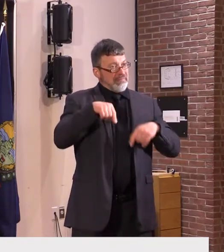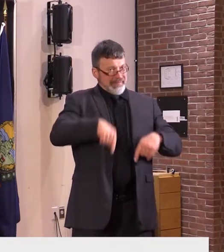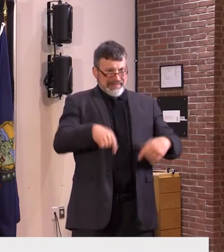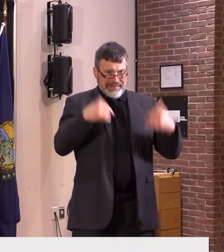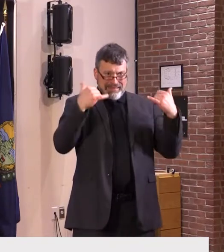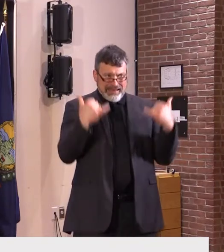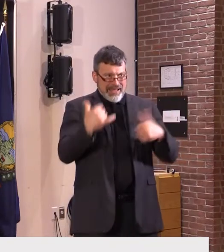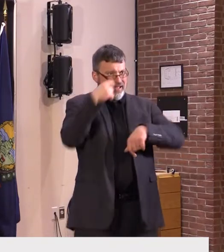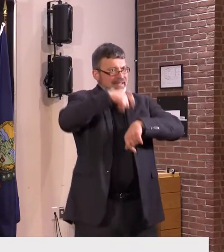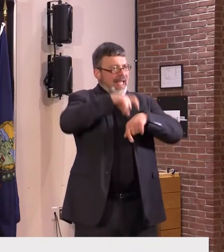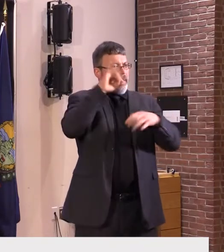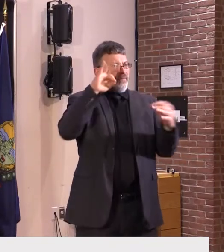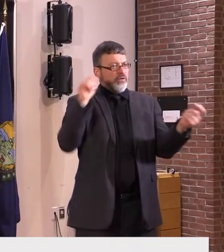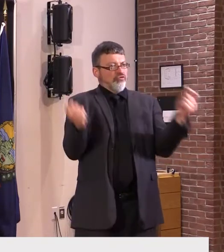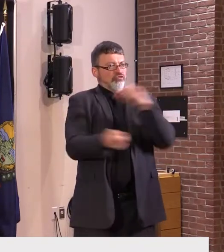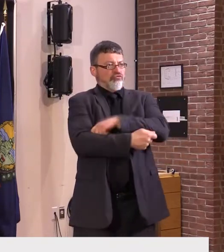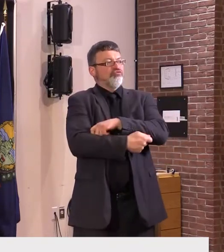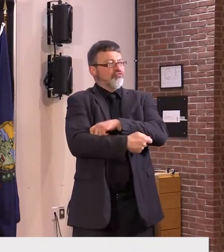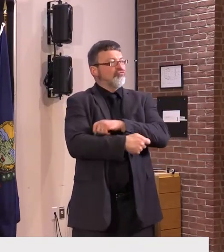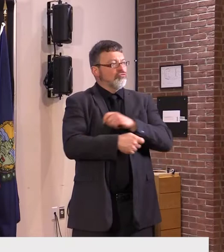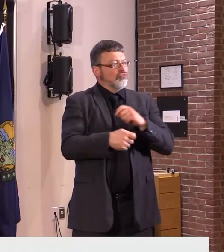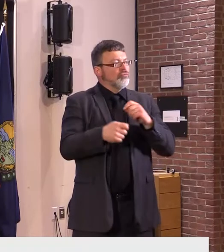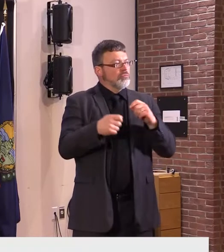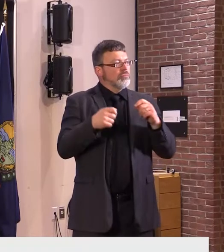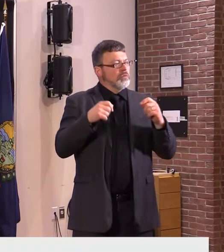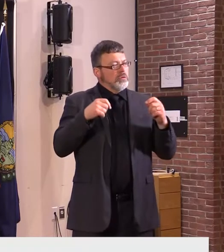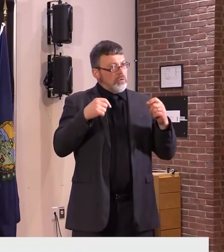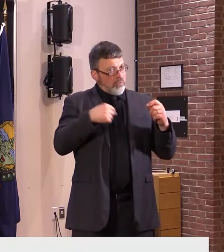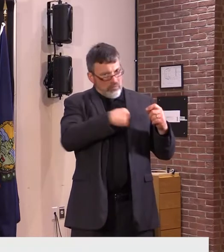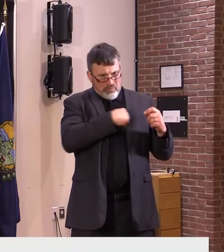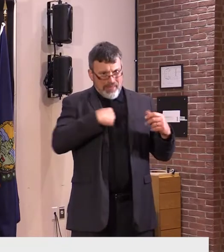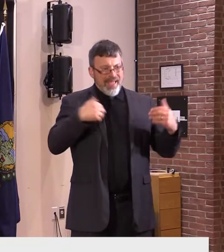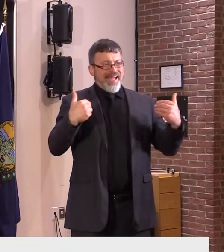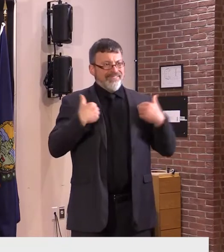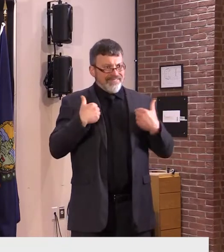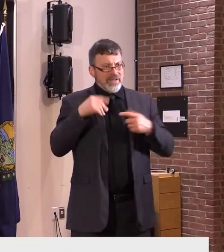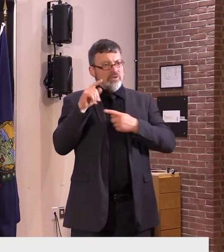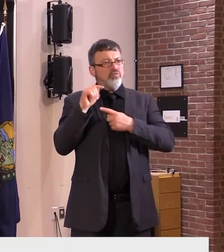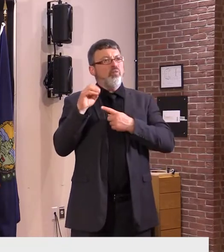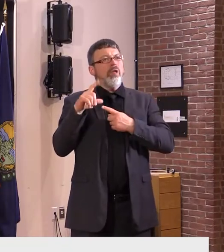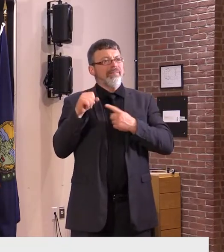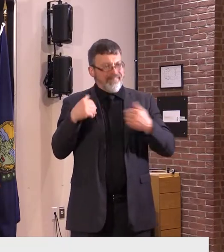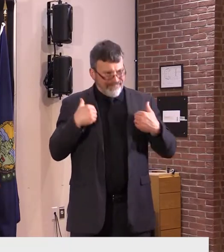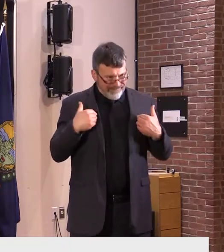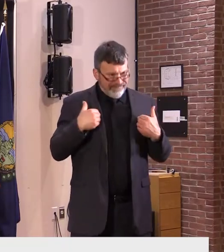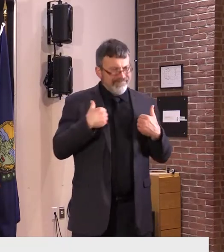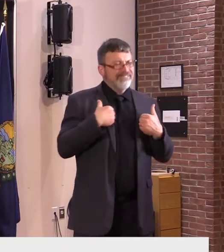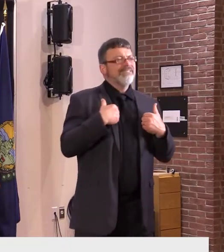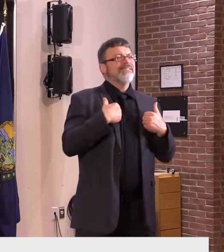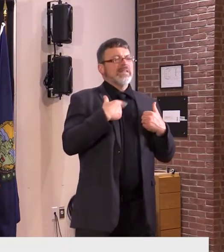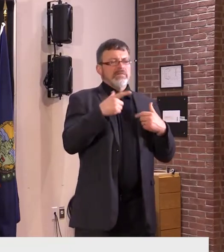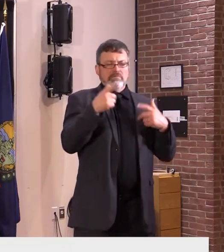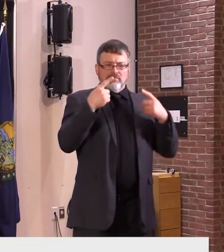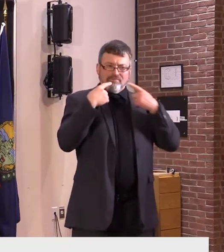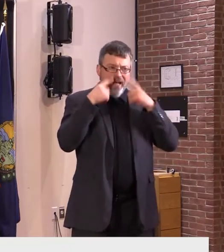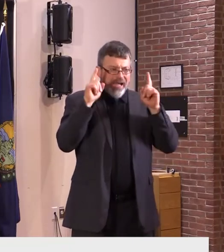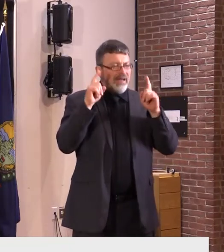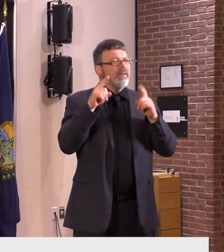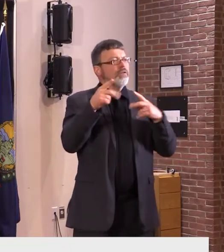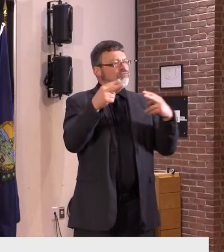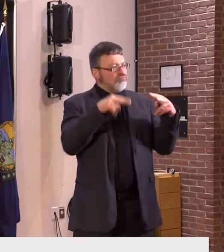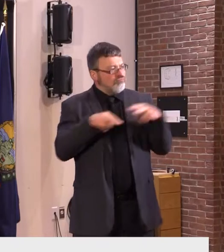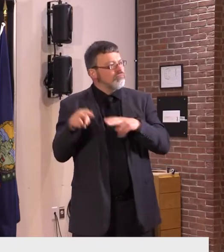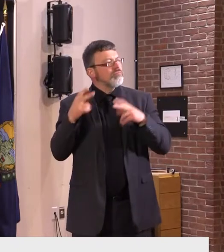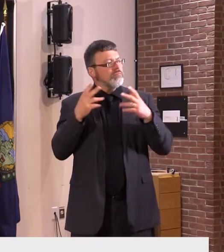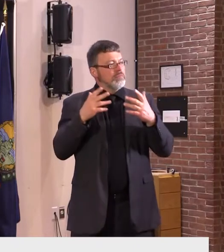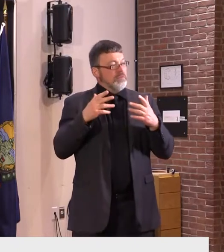effective tools to keep everyone safe. Moving to testing. As we move out of the emergency phase of the